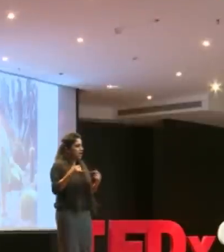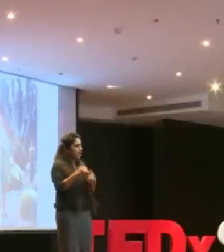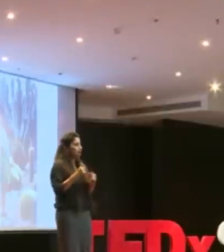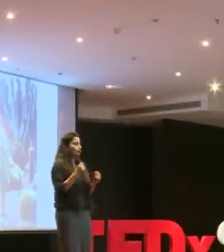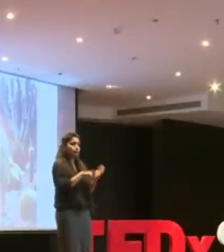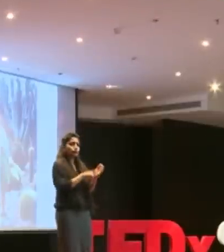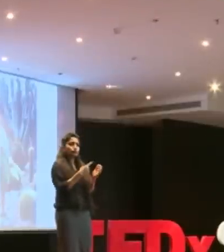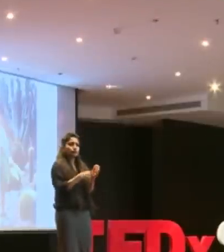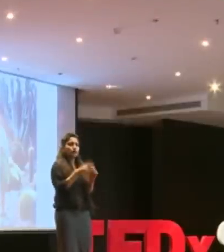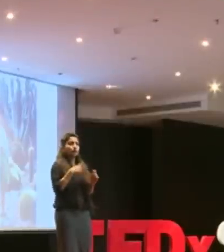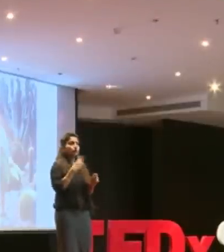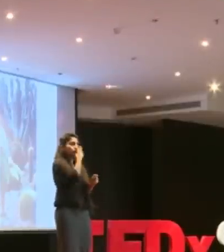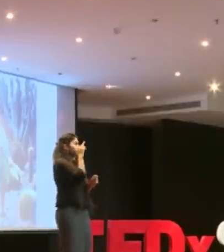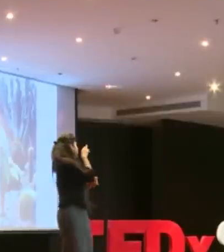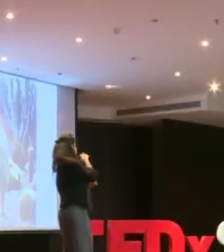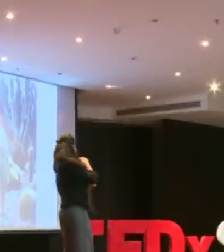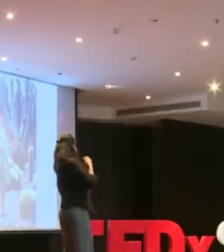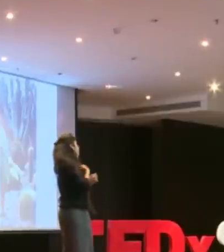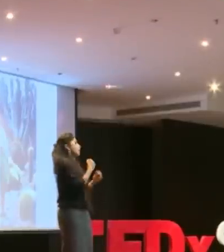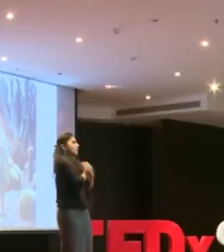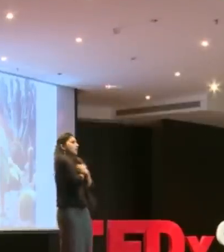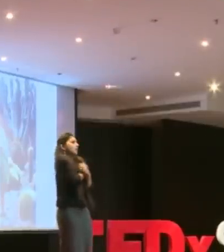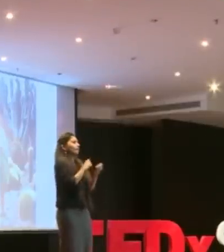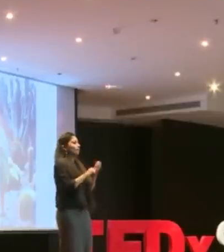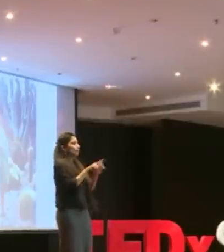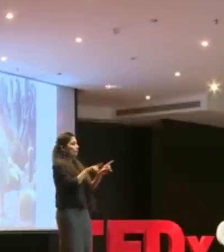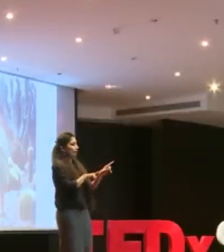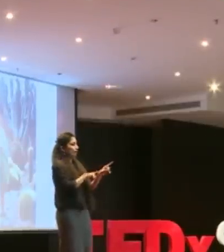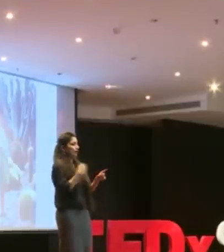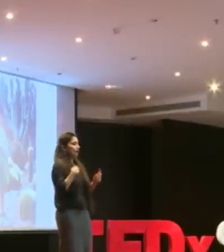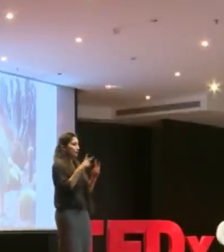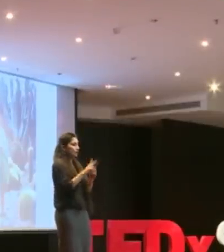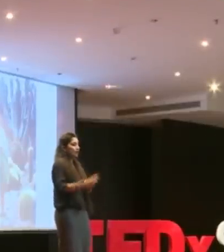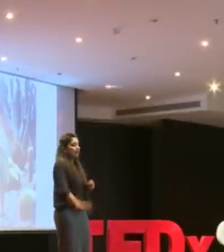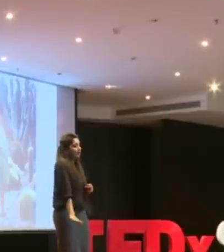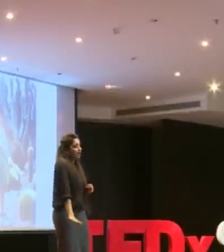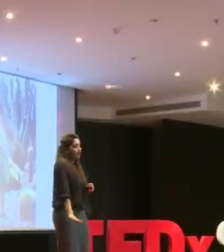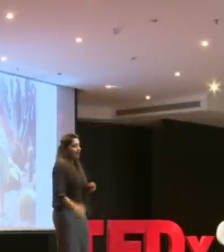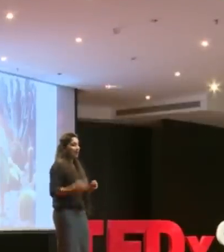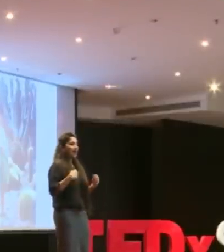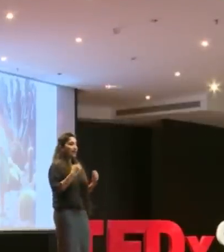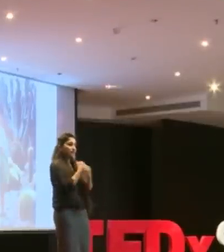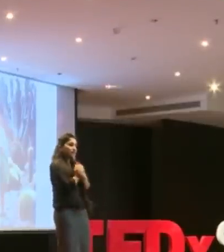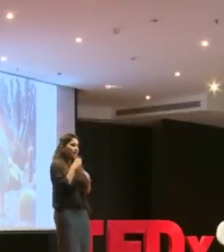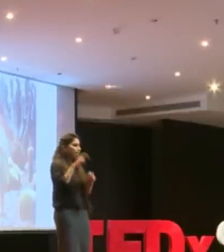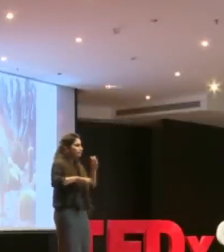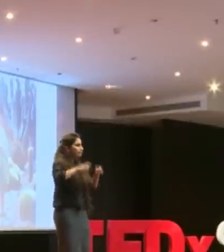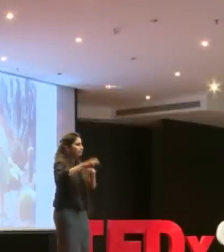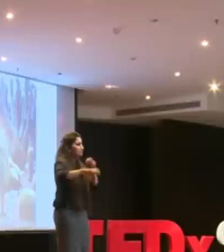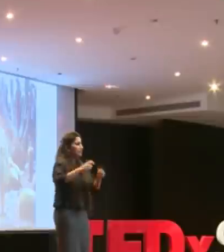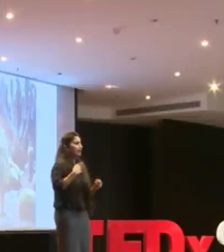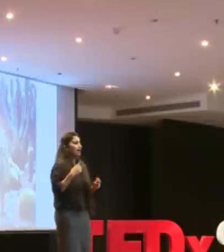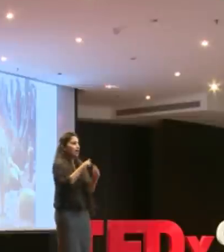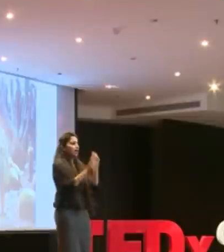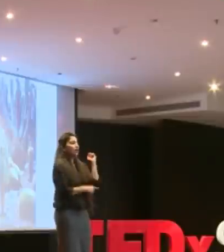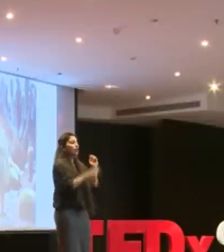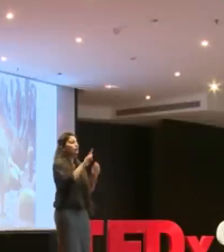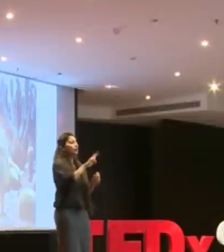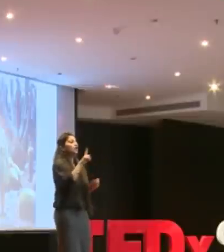that I was too fond of stuffed toys. I was so fond of stuffed toys that the latest one that I got was